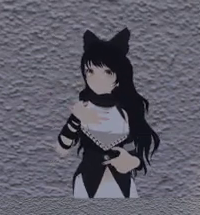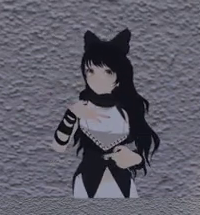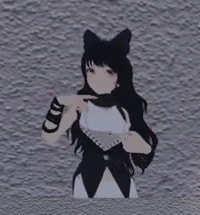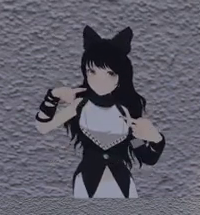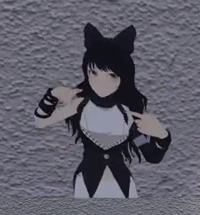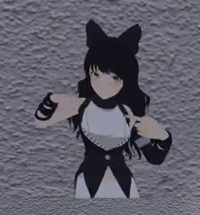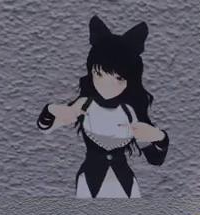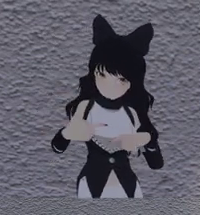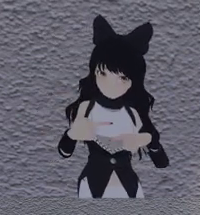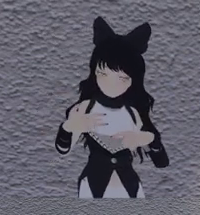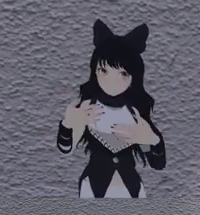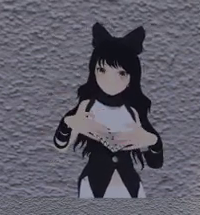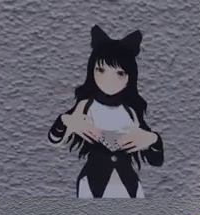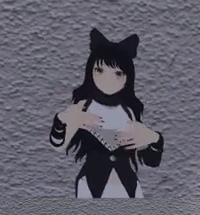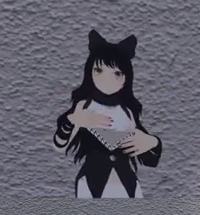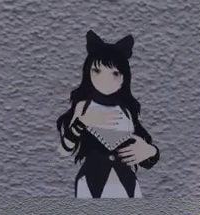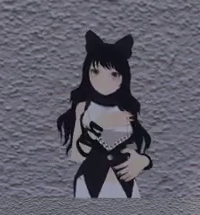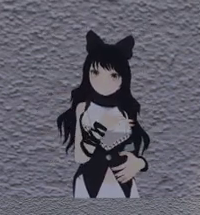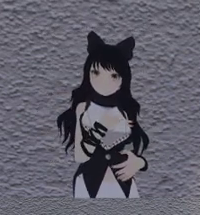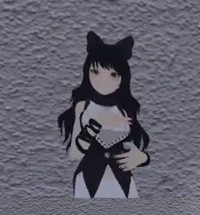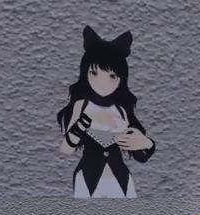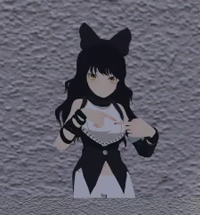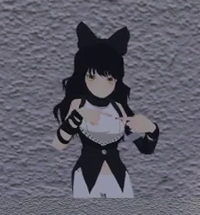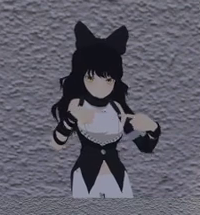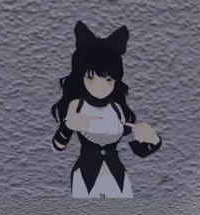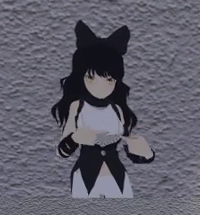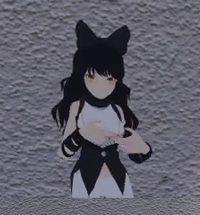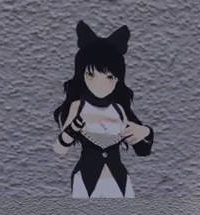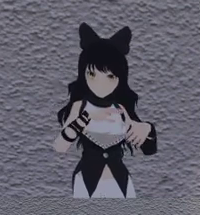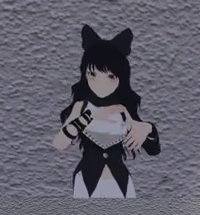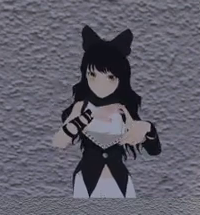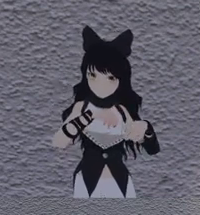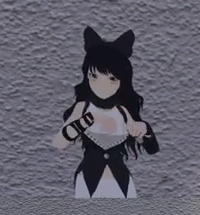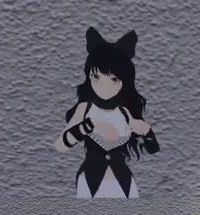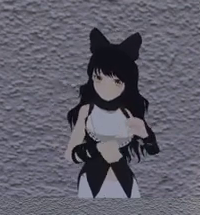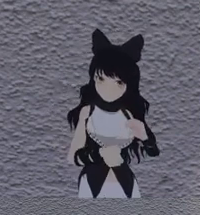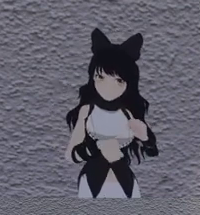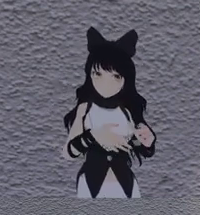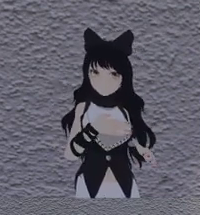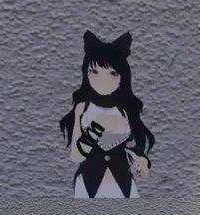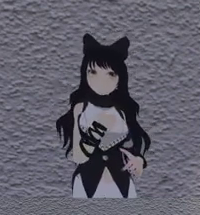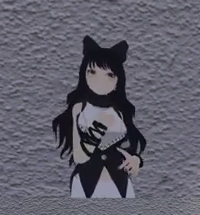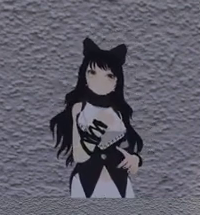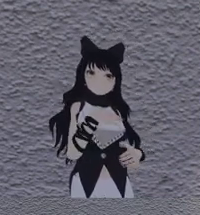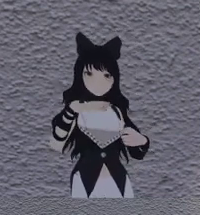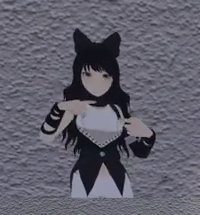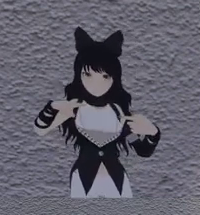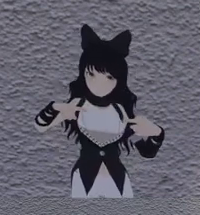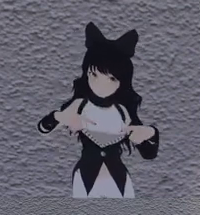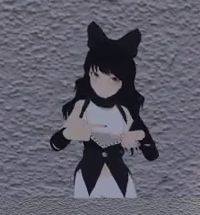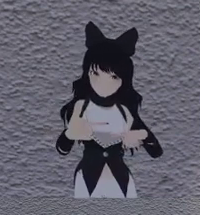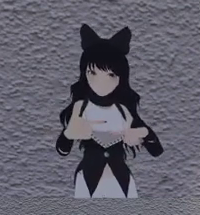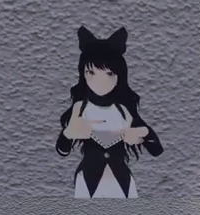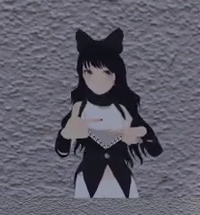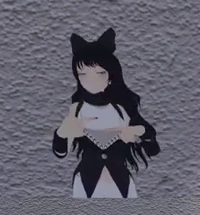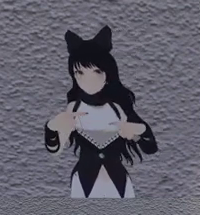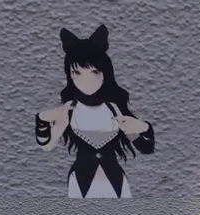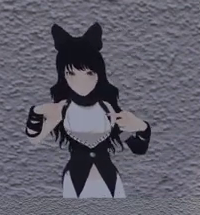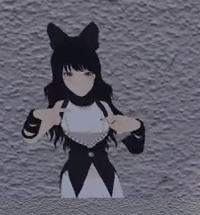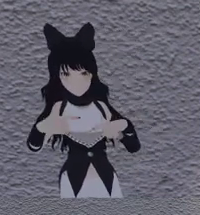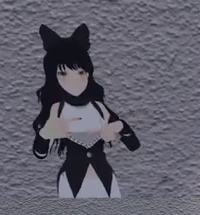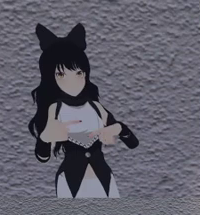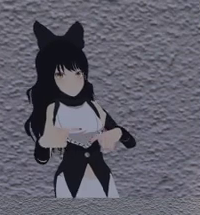It's just like if you're feeling hurt or you're feeling pain. That hurt my heart. It's like you twisted my heart in